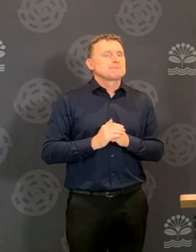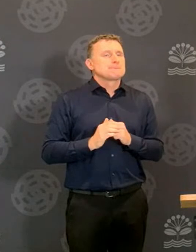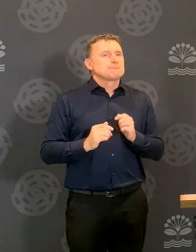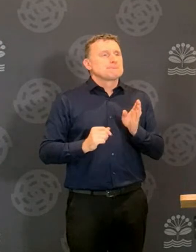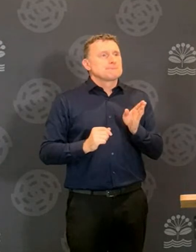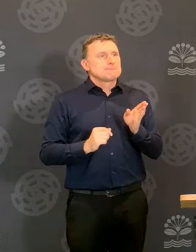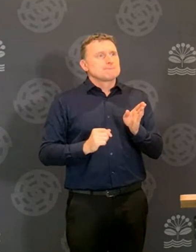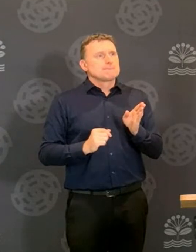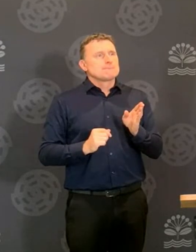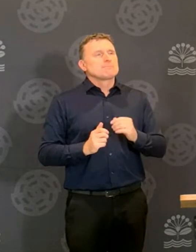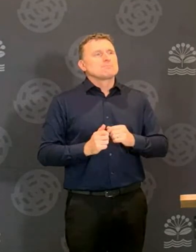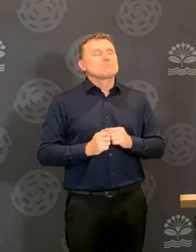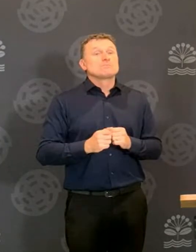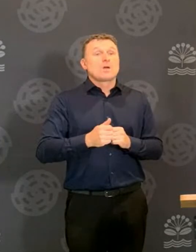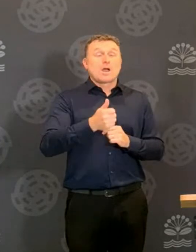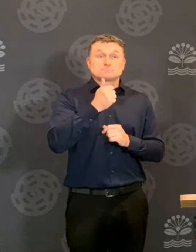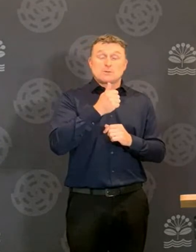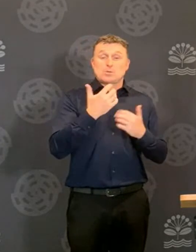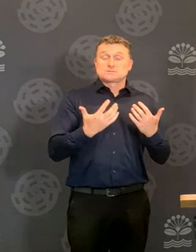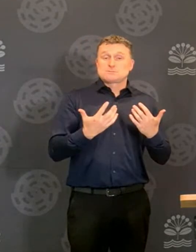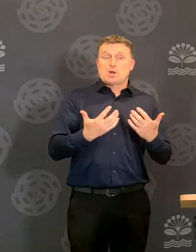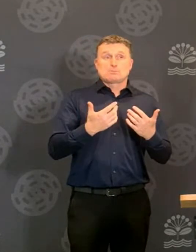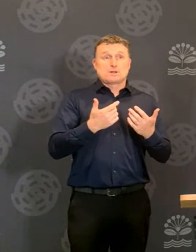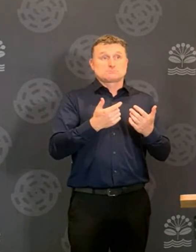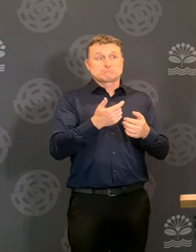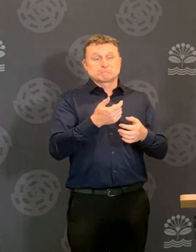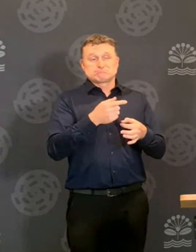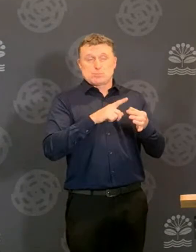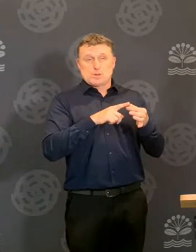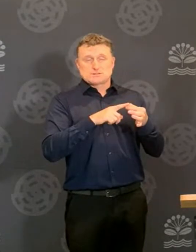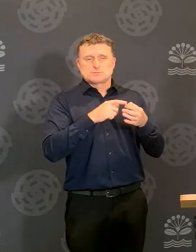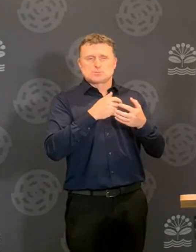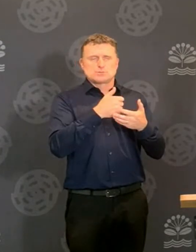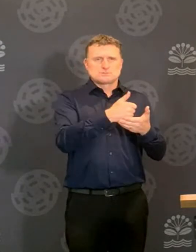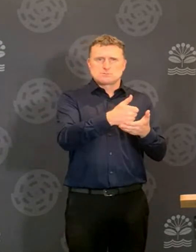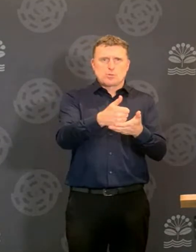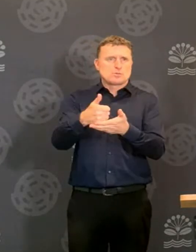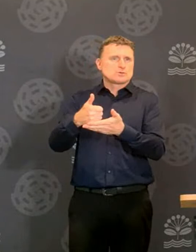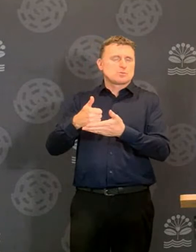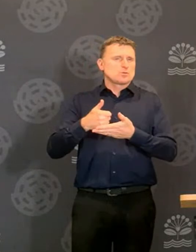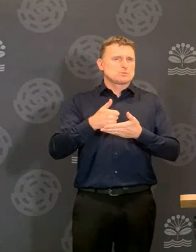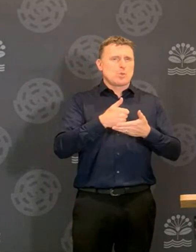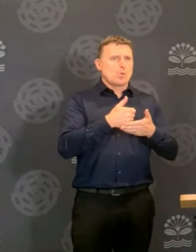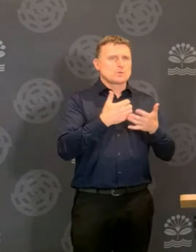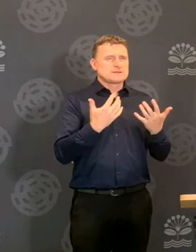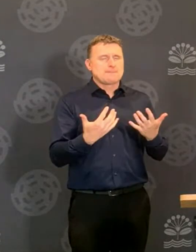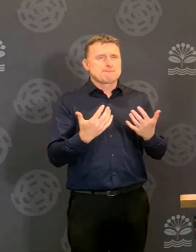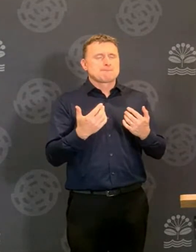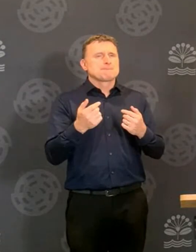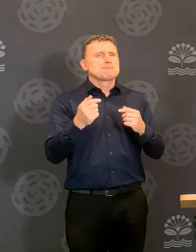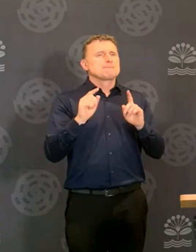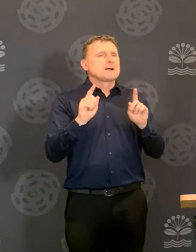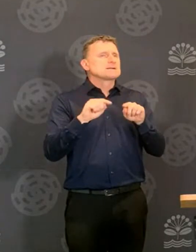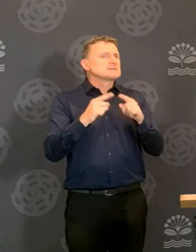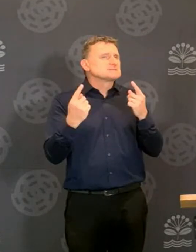a lot of chat out there as well about overloaded services, obviously,